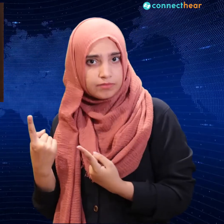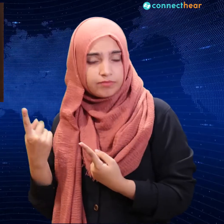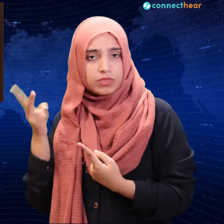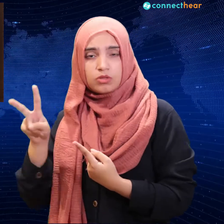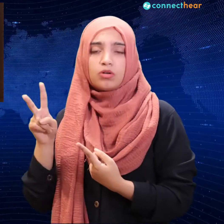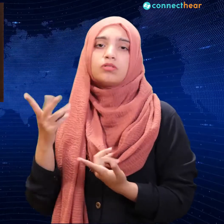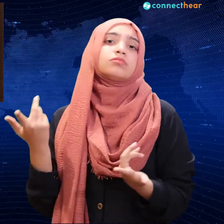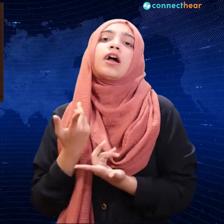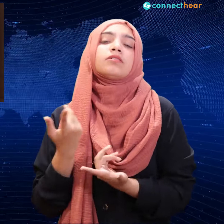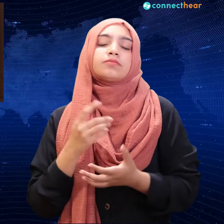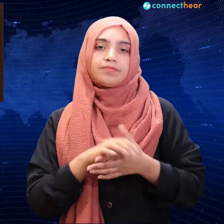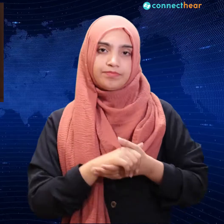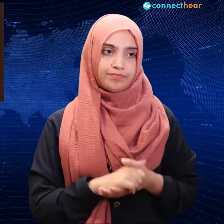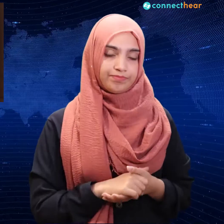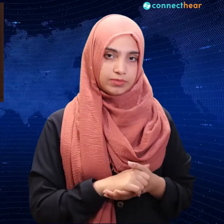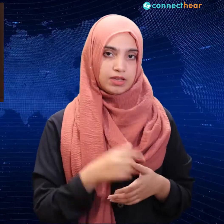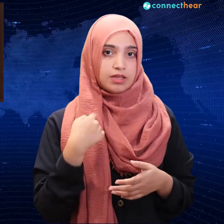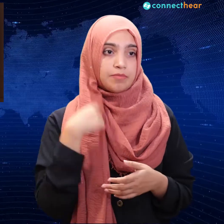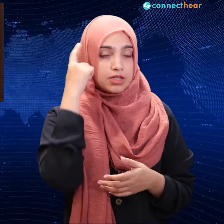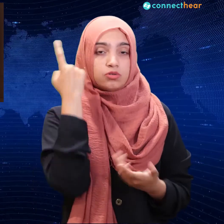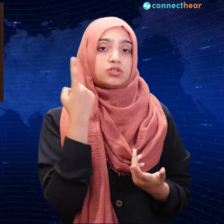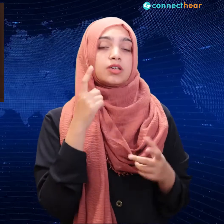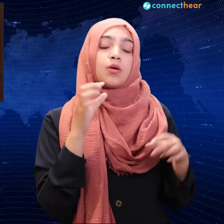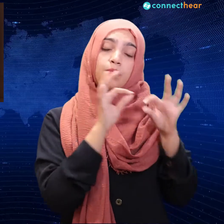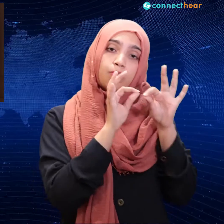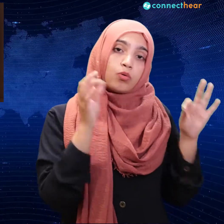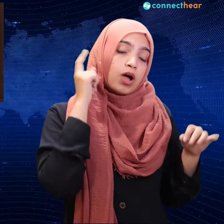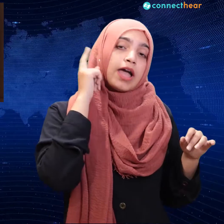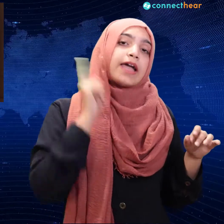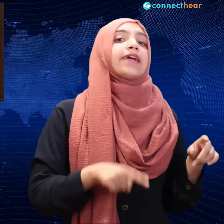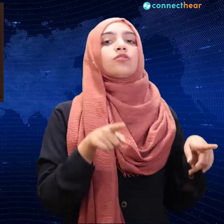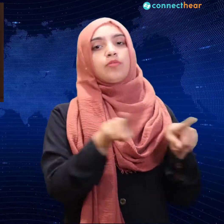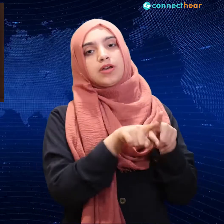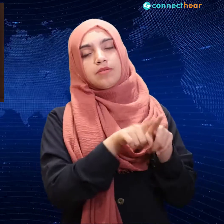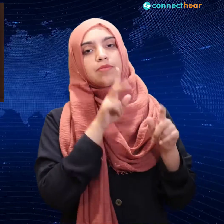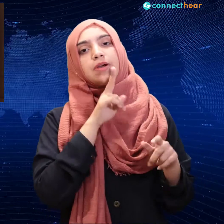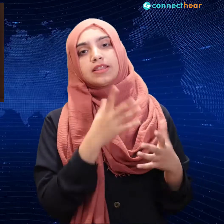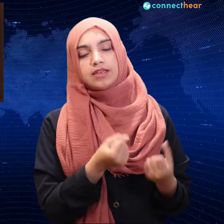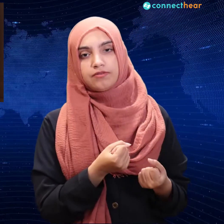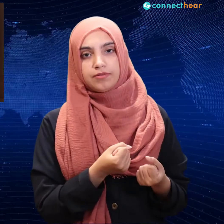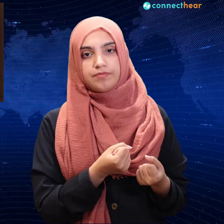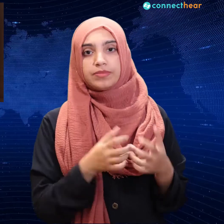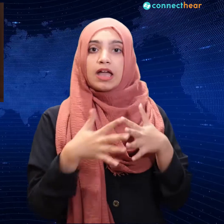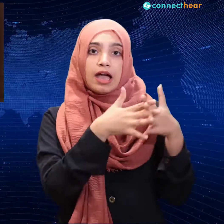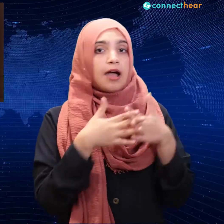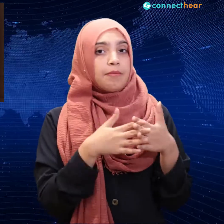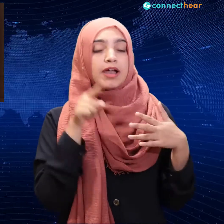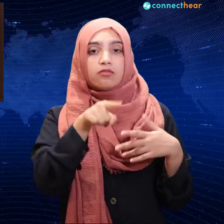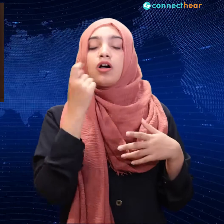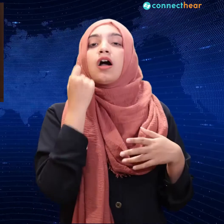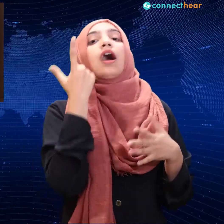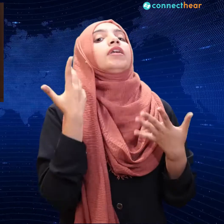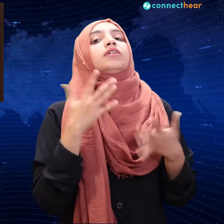and Pakistan? It is complete ignorance. The Americans did not understand